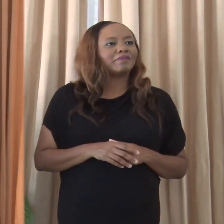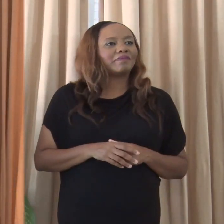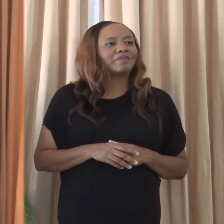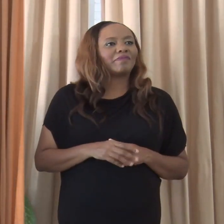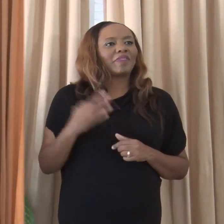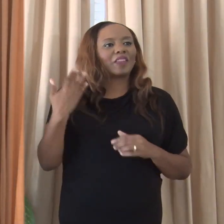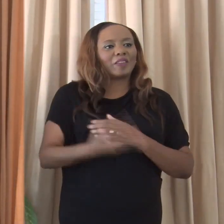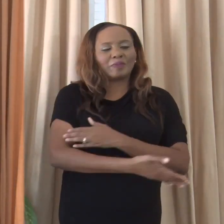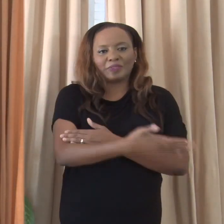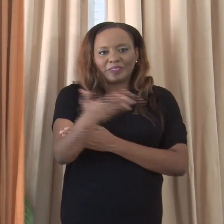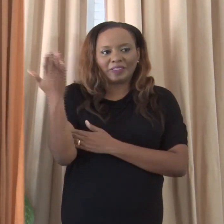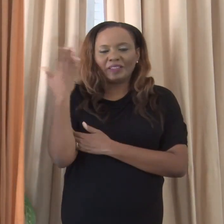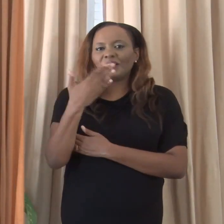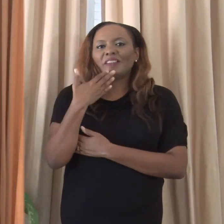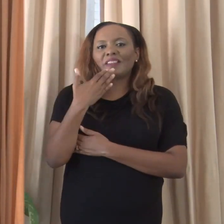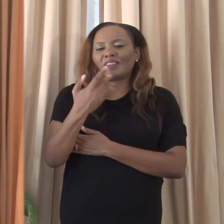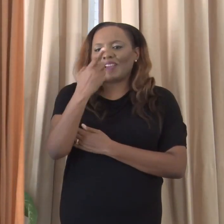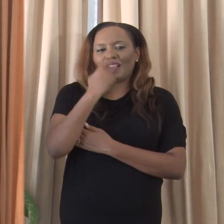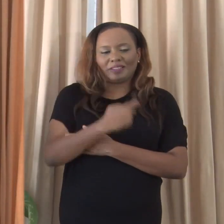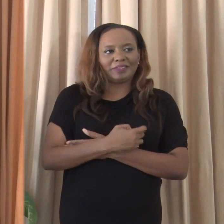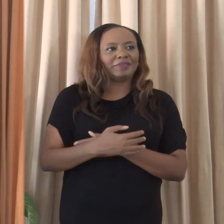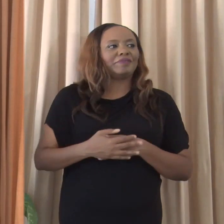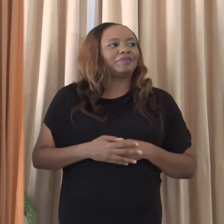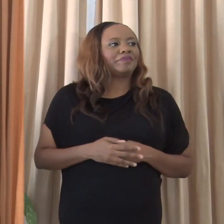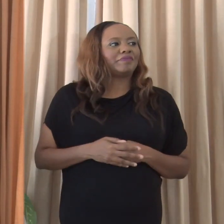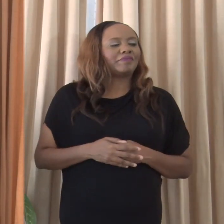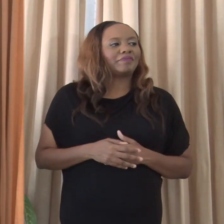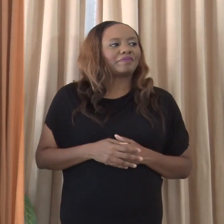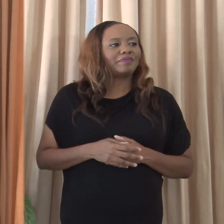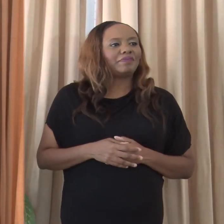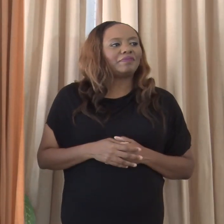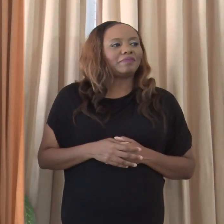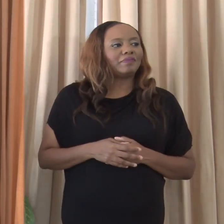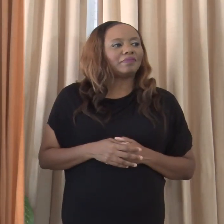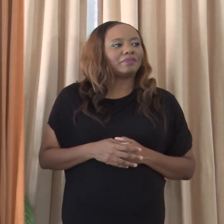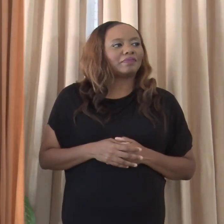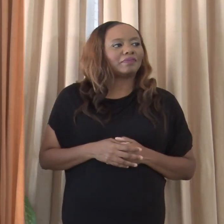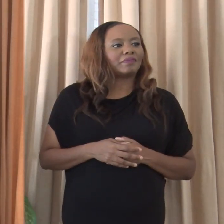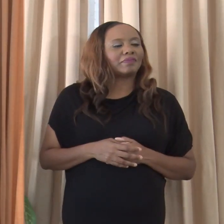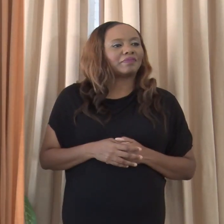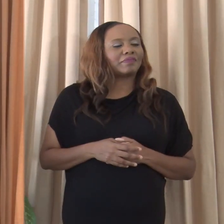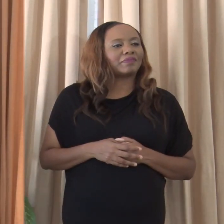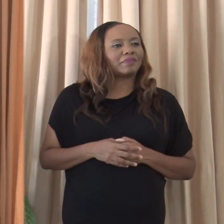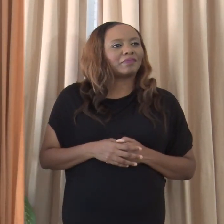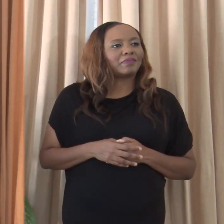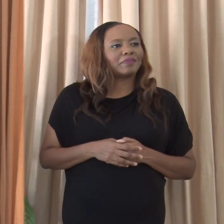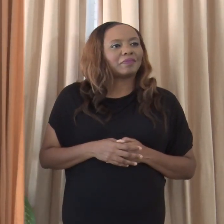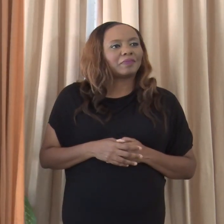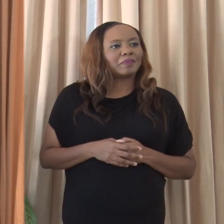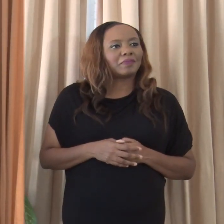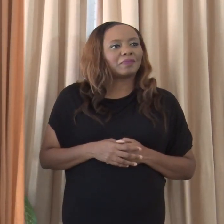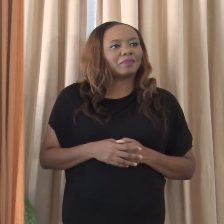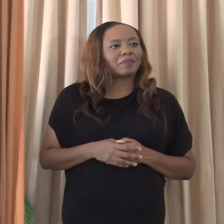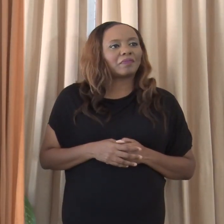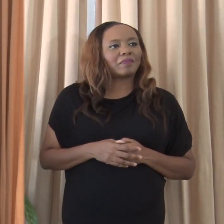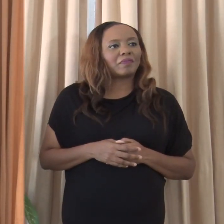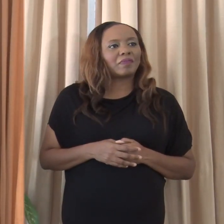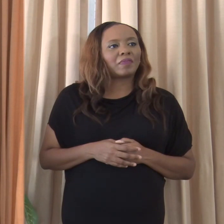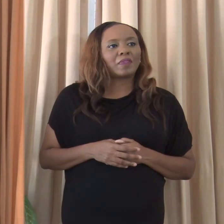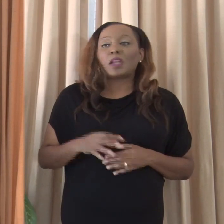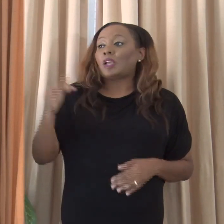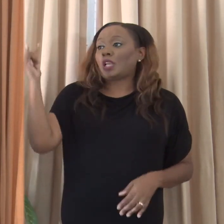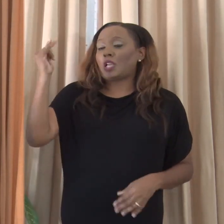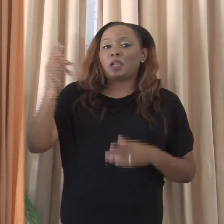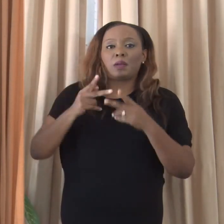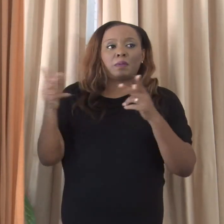Good morning, and thank you, Ian, for the question. The airport has on hand a supply of hand sanitizer that